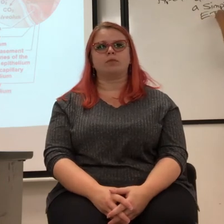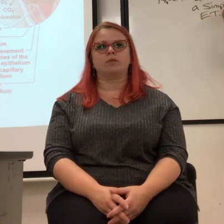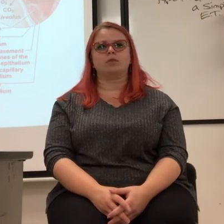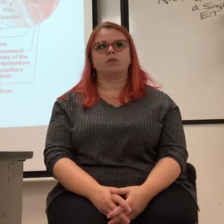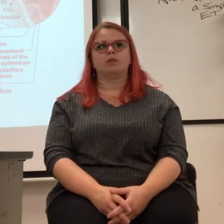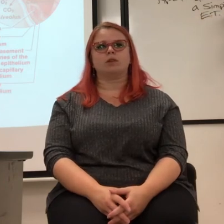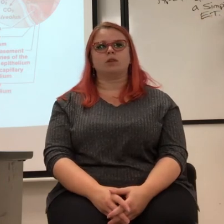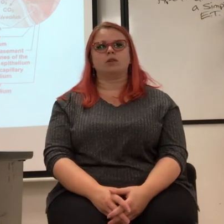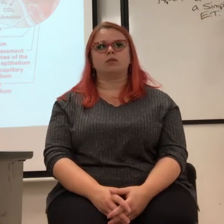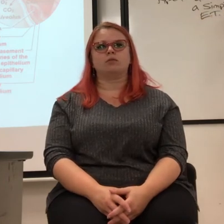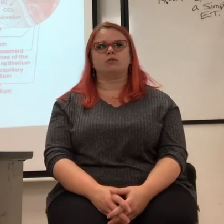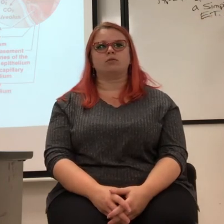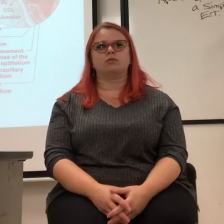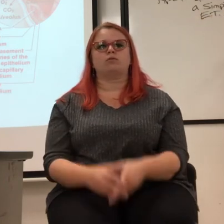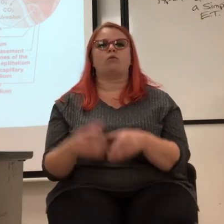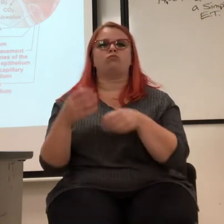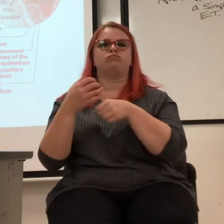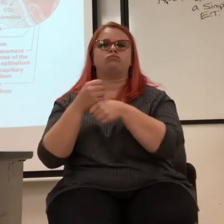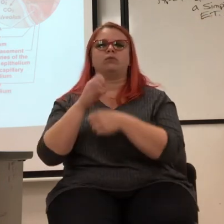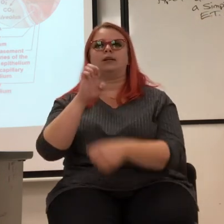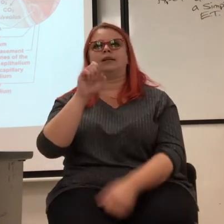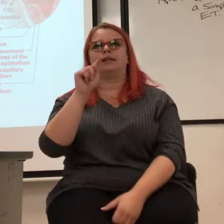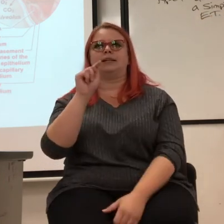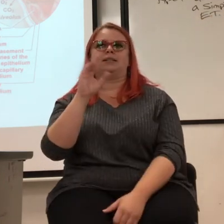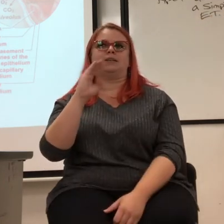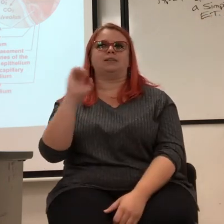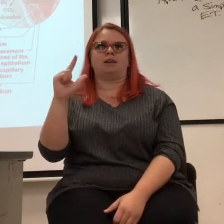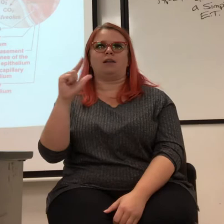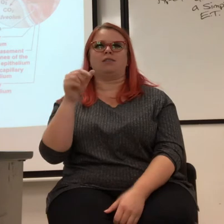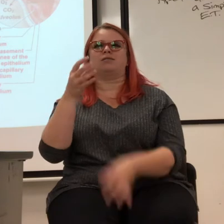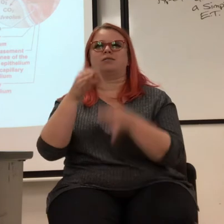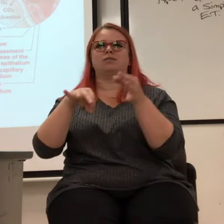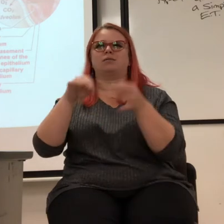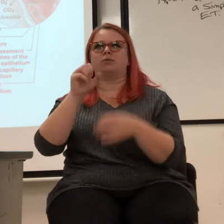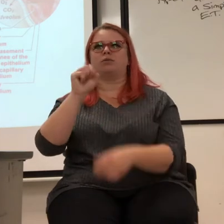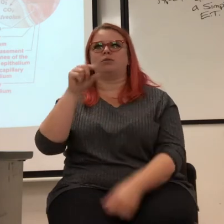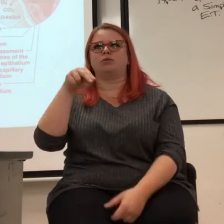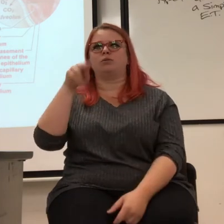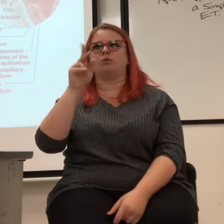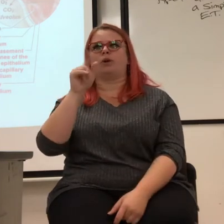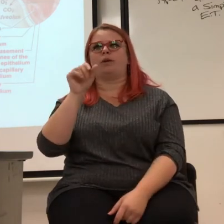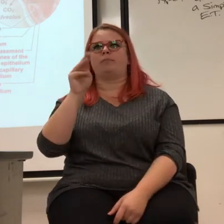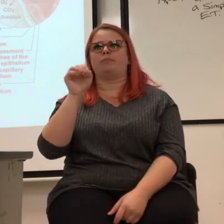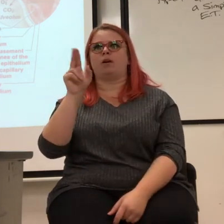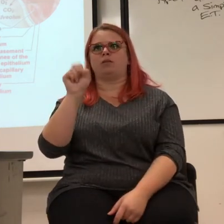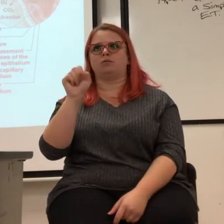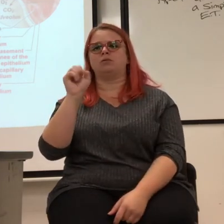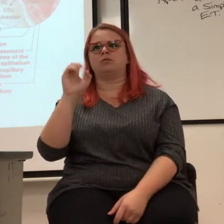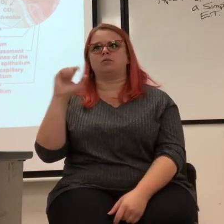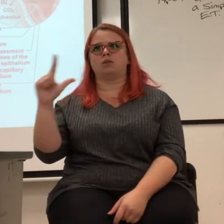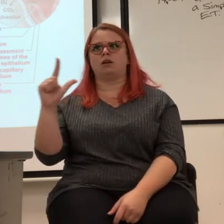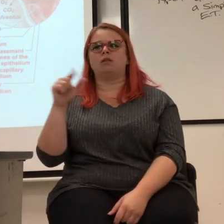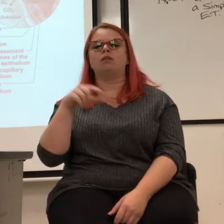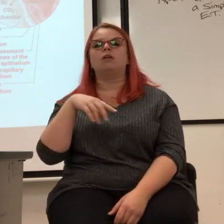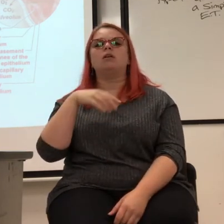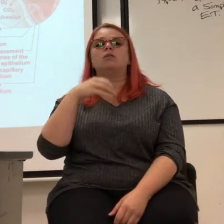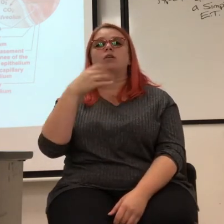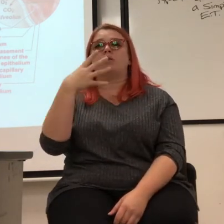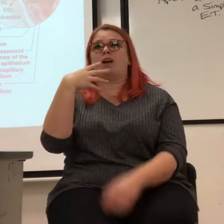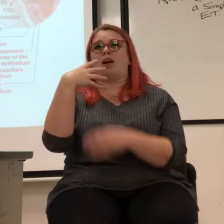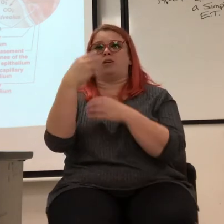I'll just put ET cell, simple squamous cell. It's the main cell of the cell wall. So on the other side of that is the fresh air that you're